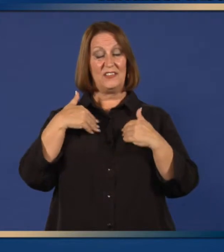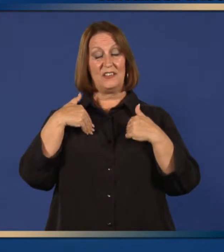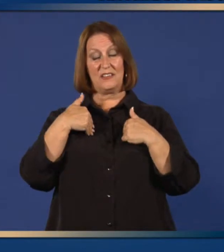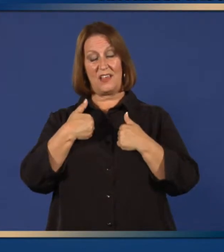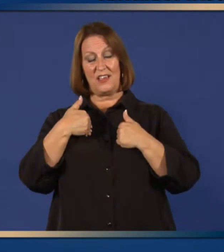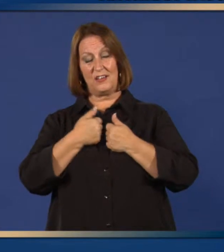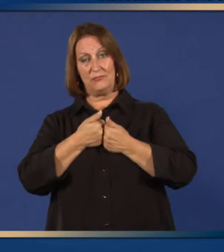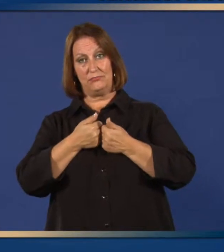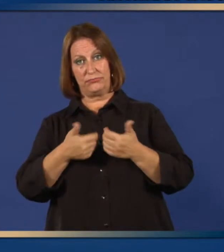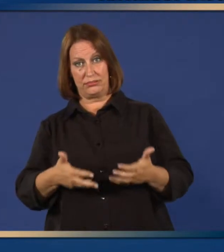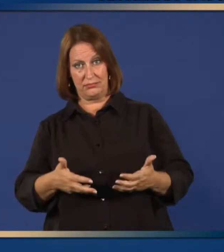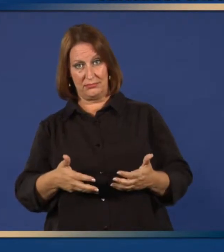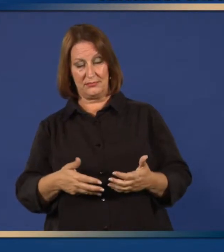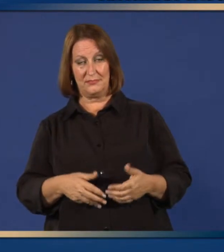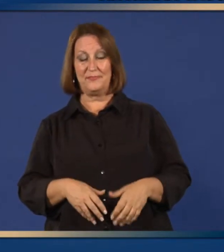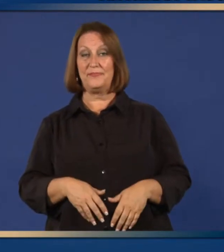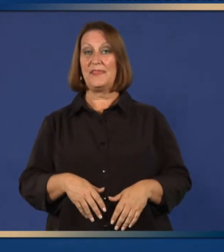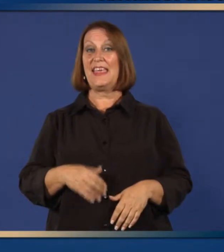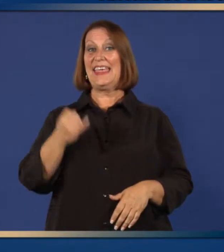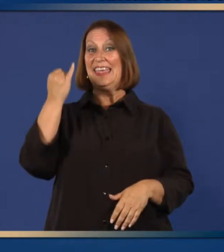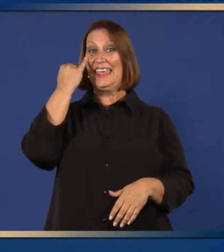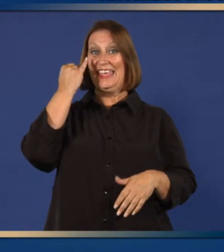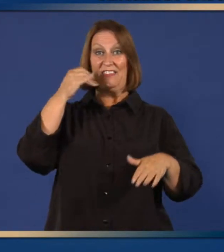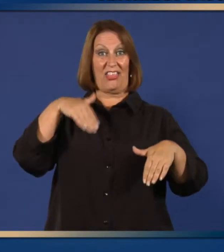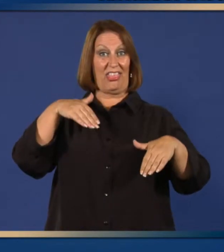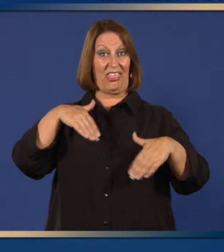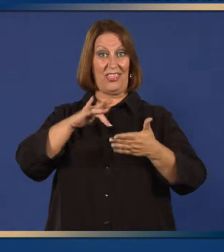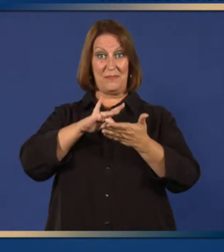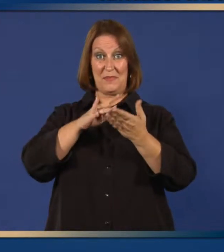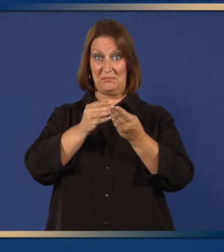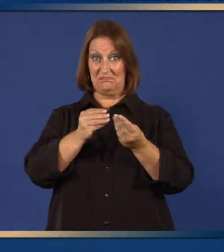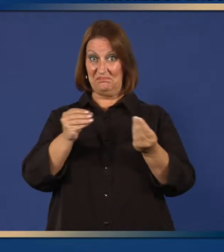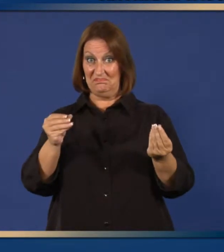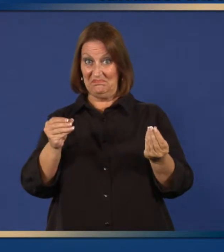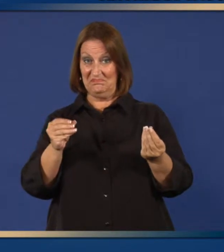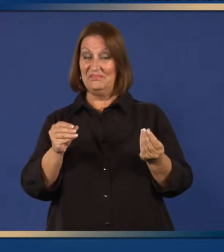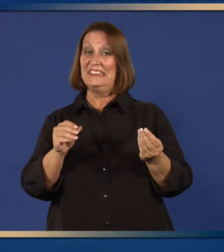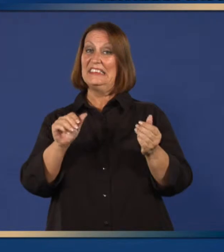Up to 20% of these cases are fatal if untreated.